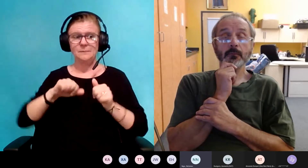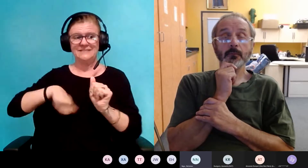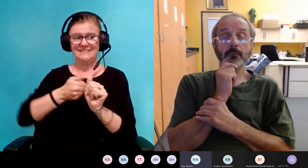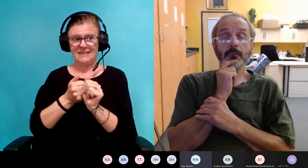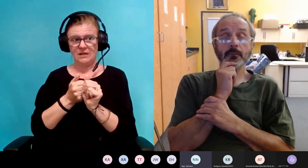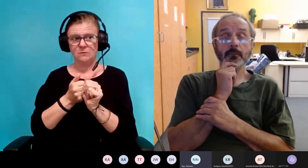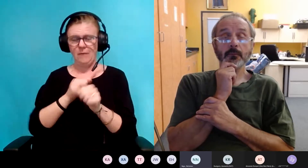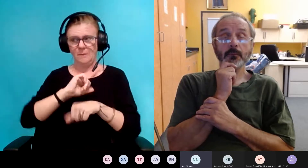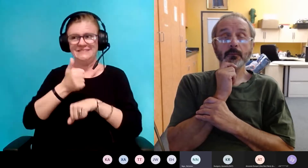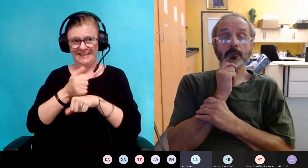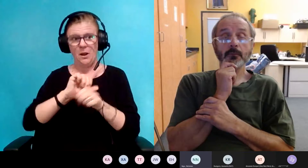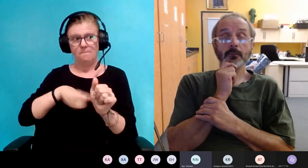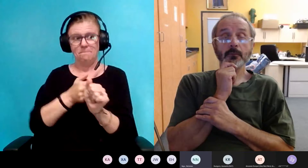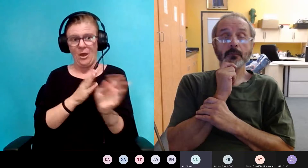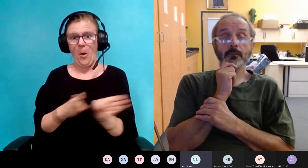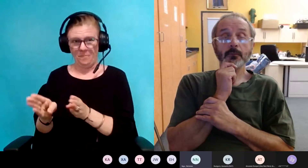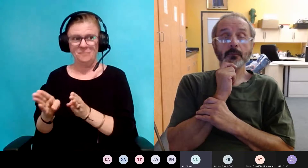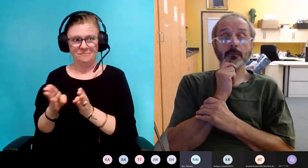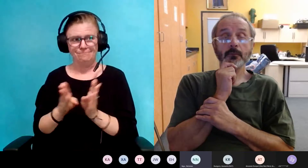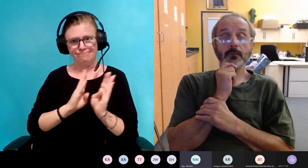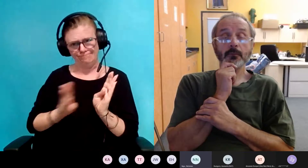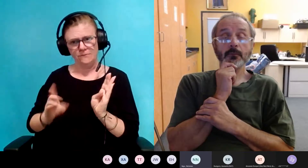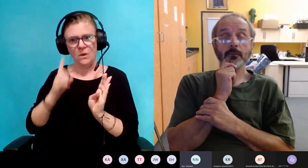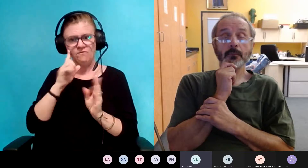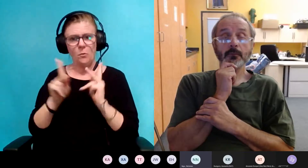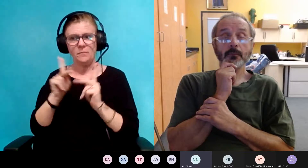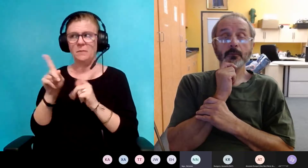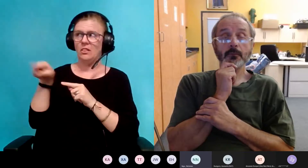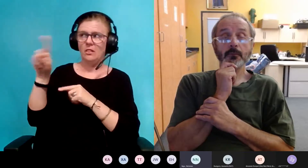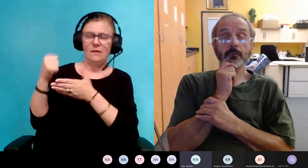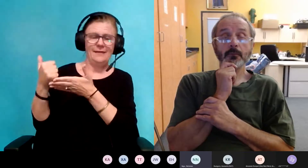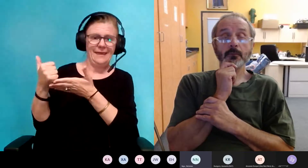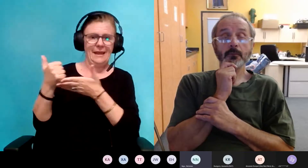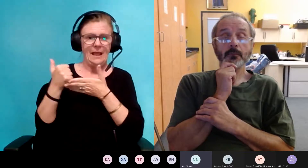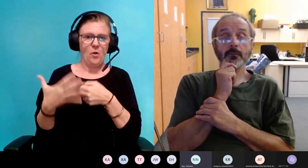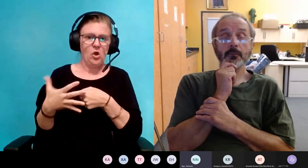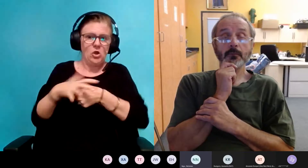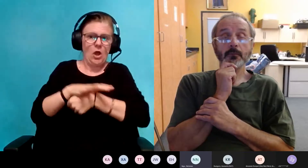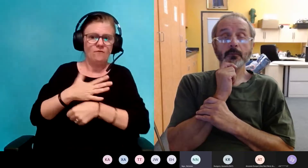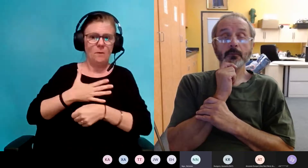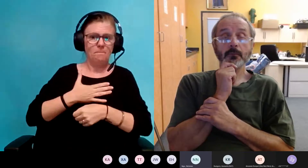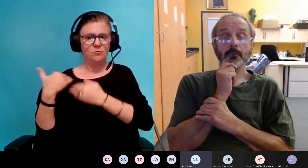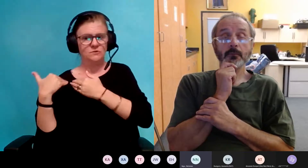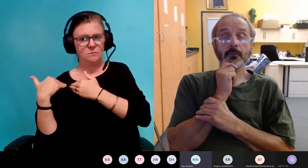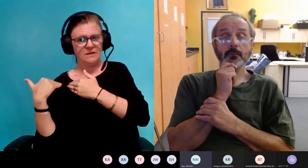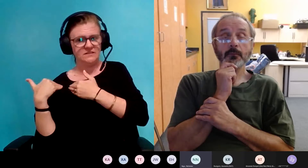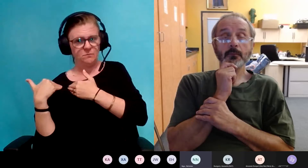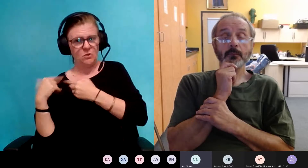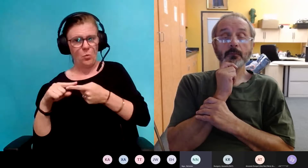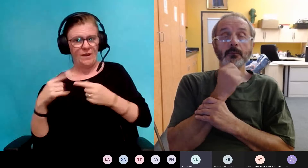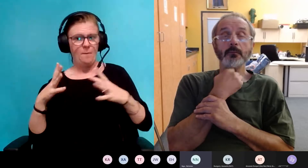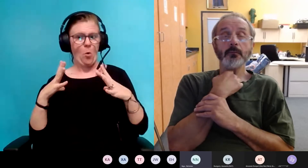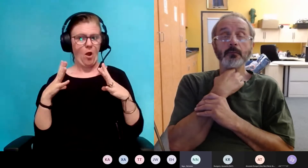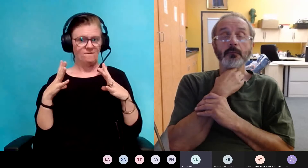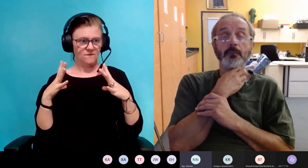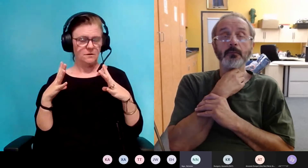plans in terms of folks that could help cover some of my responsibilities while I'm